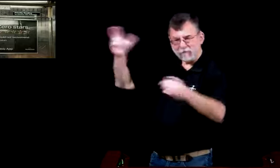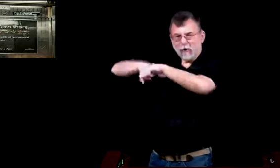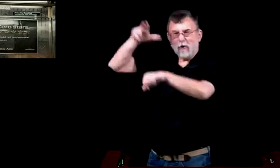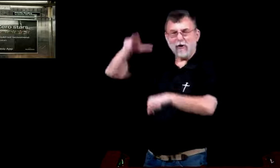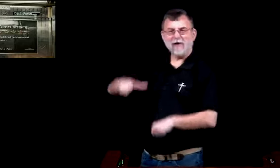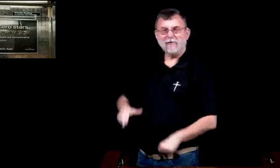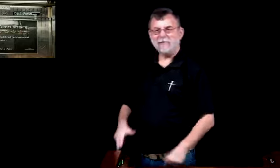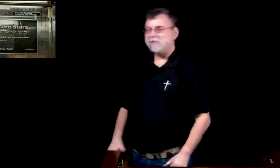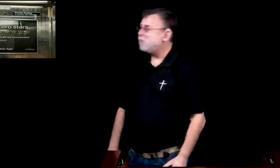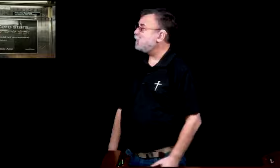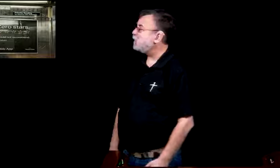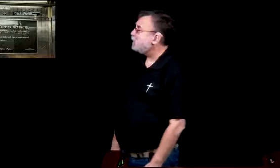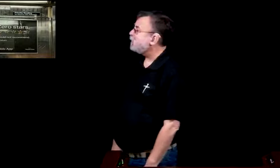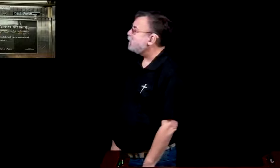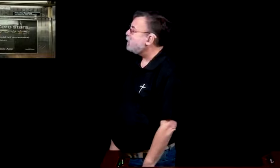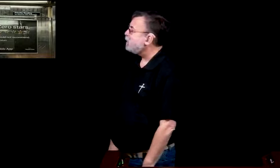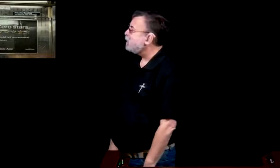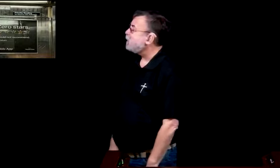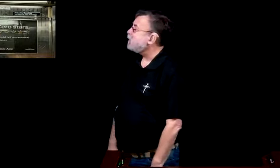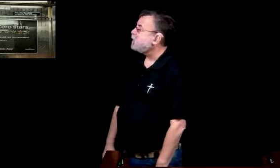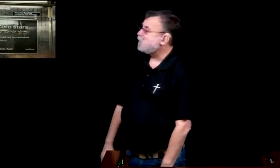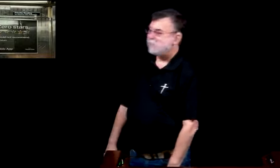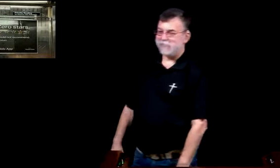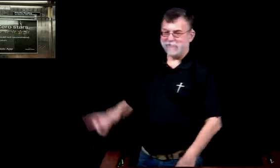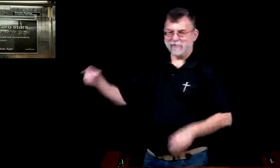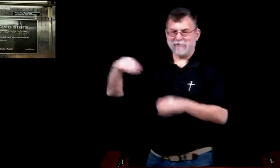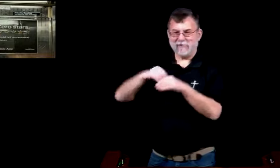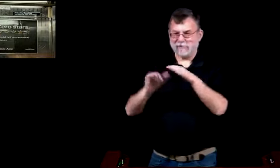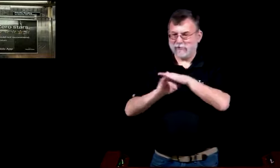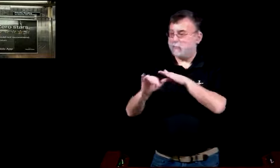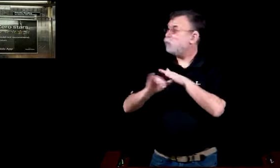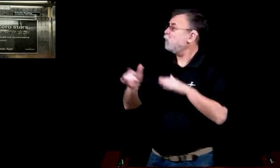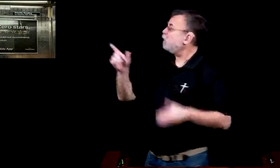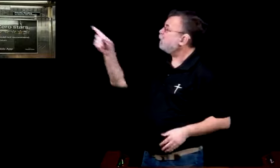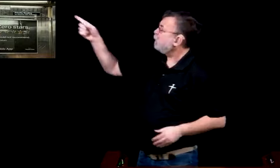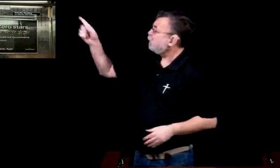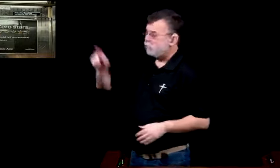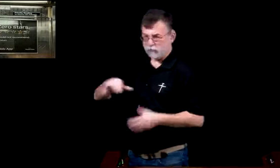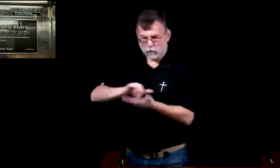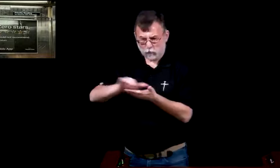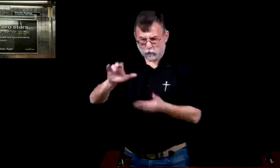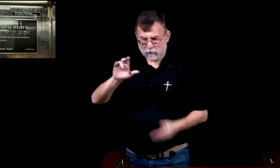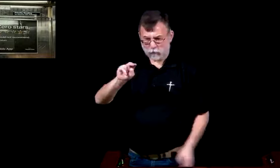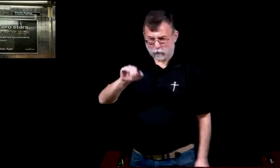this is from Satan. So of course he would say the Bible app is 0 stars. And that was in the subway.